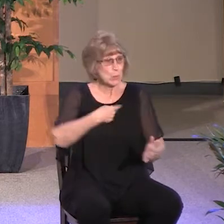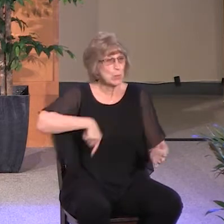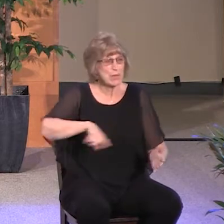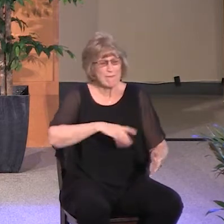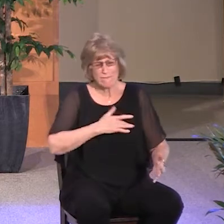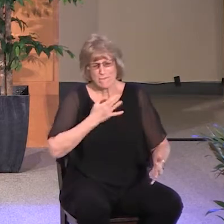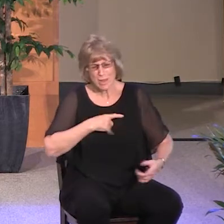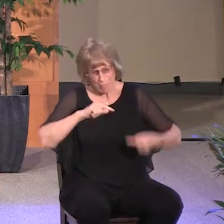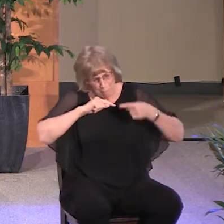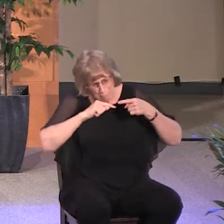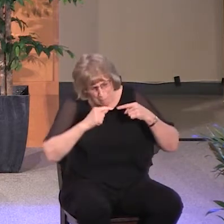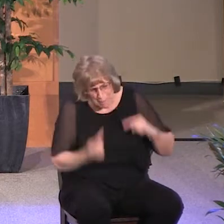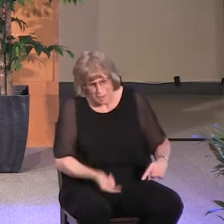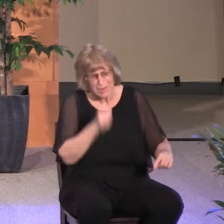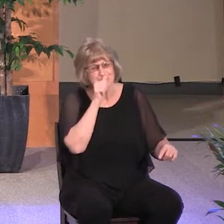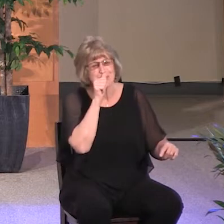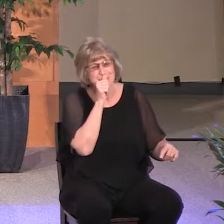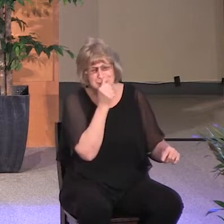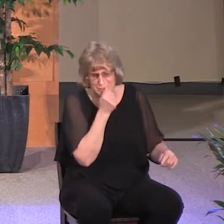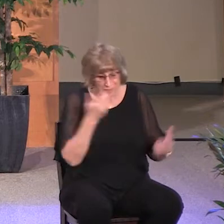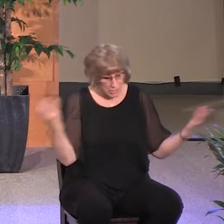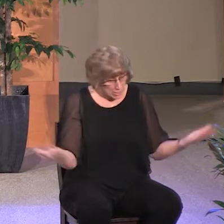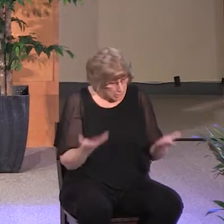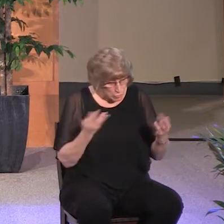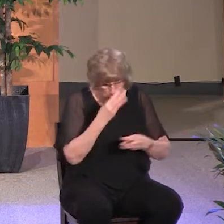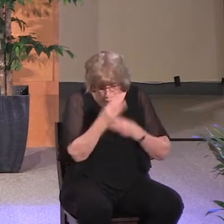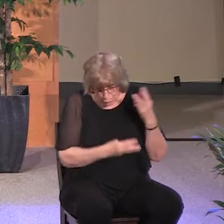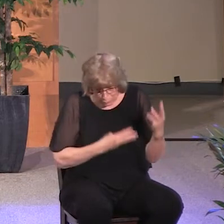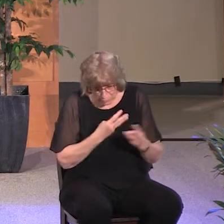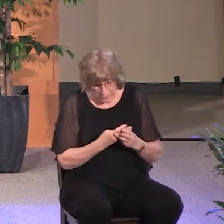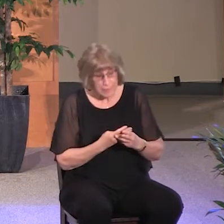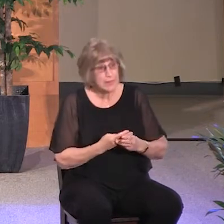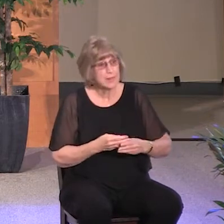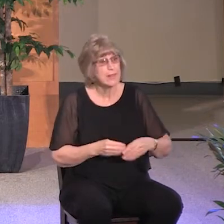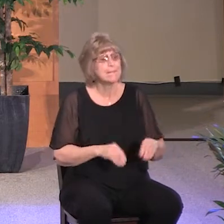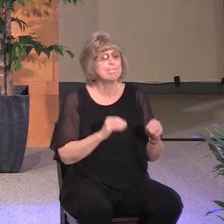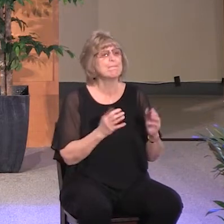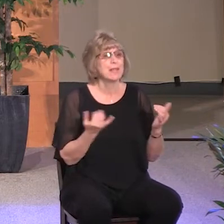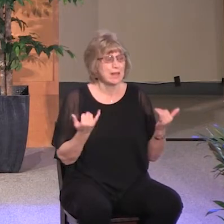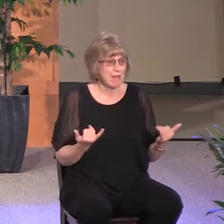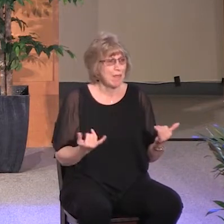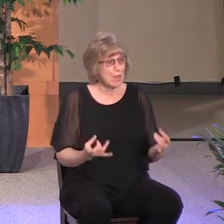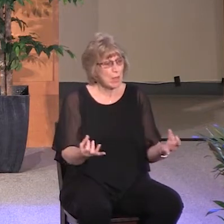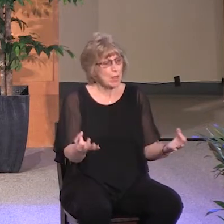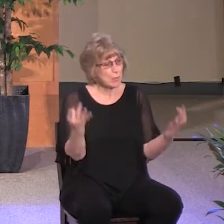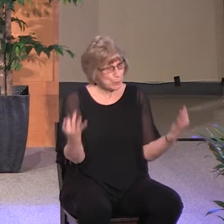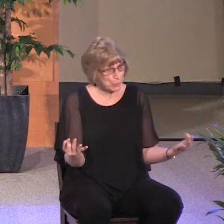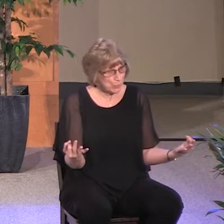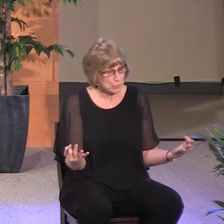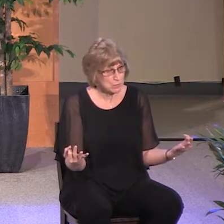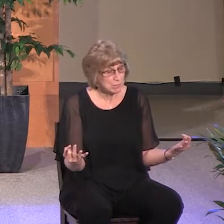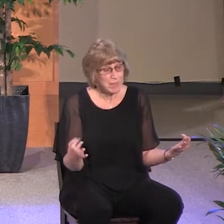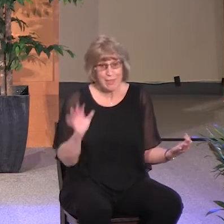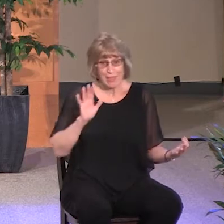and suffering of the world. And then we look to Buddhism. You know, their basic tenet is